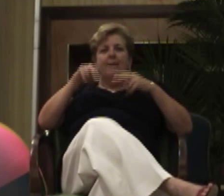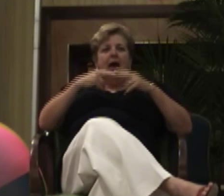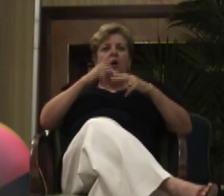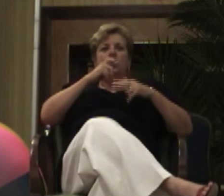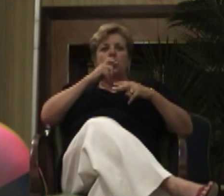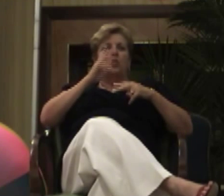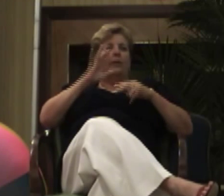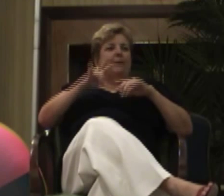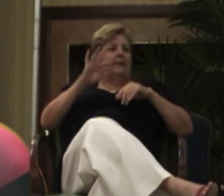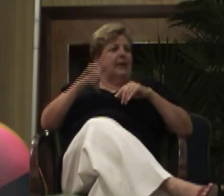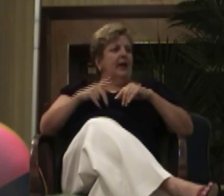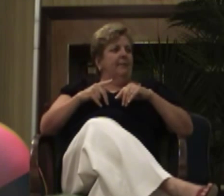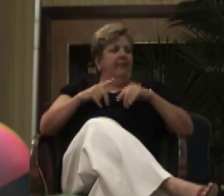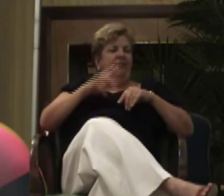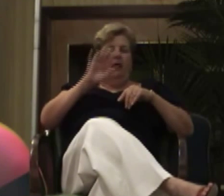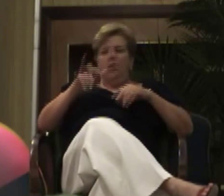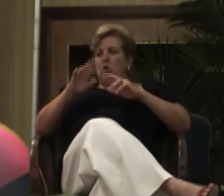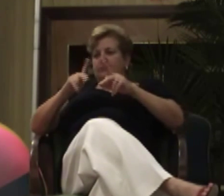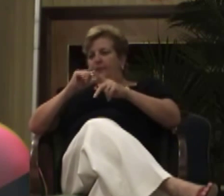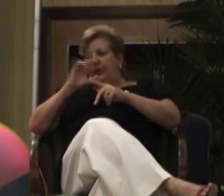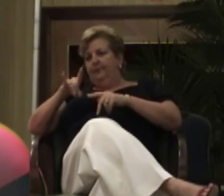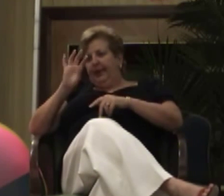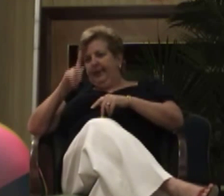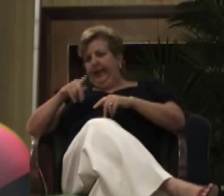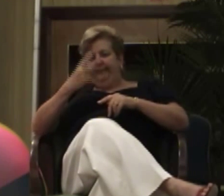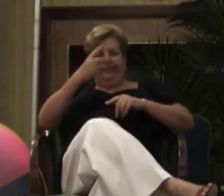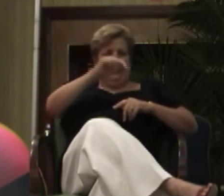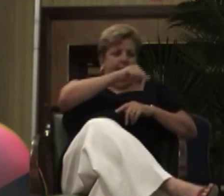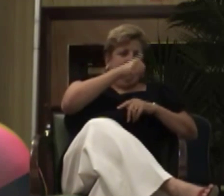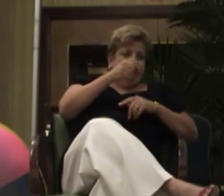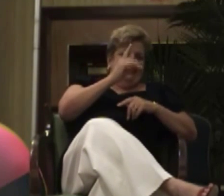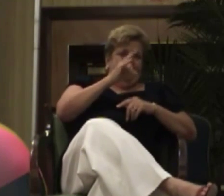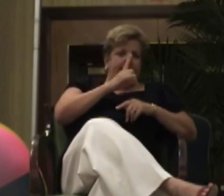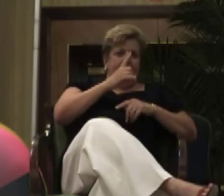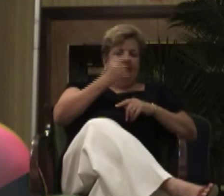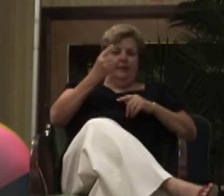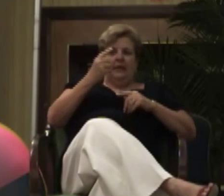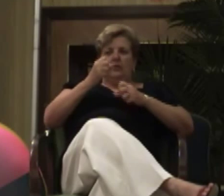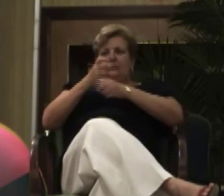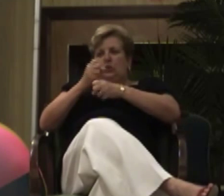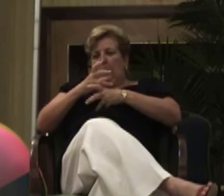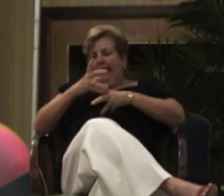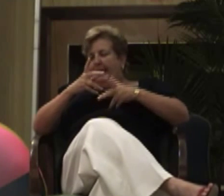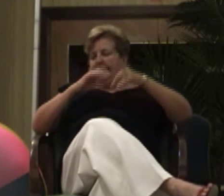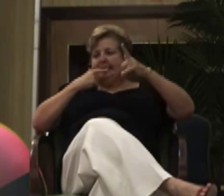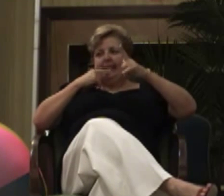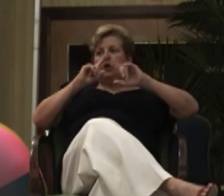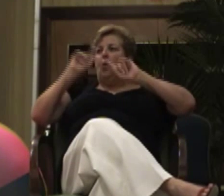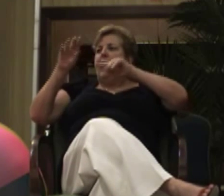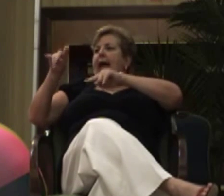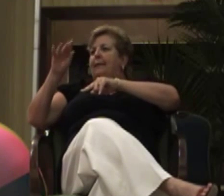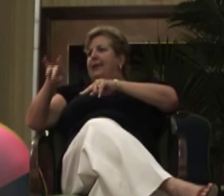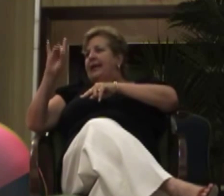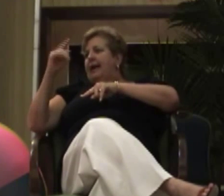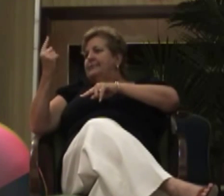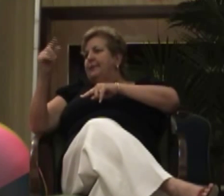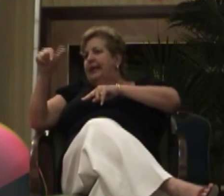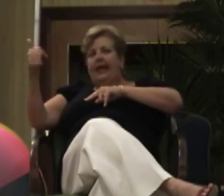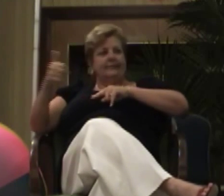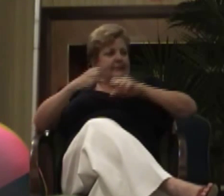up. Some other guys showed up. They were pulling us in. Somebody screamed them, go back to the airport and get somebody else. They dumped me and Otto and